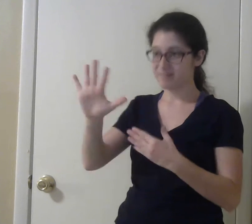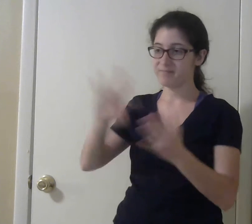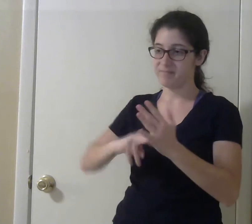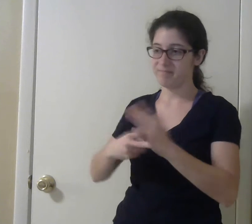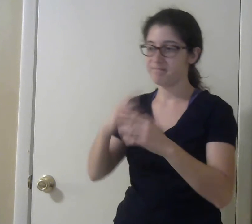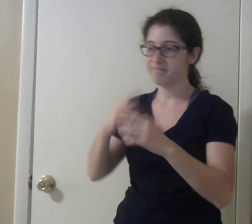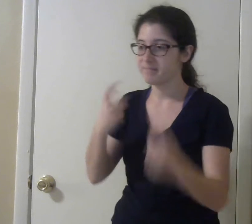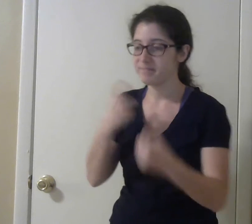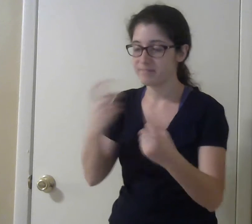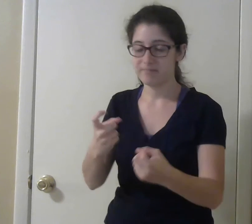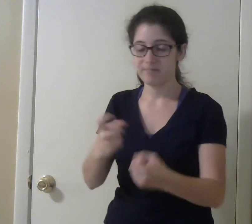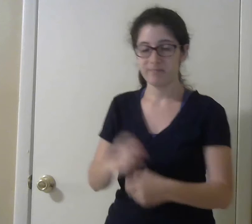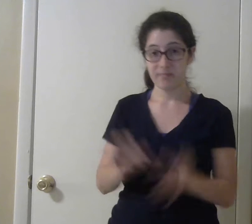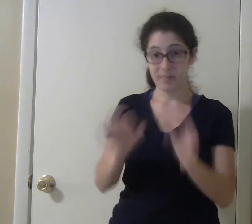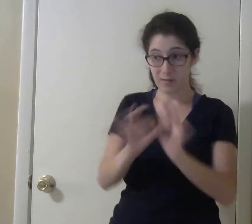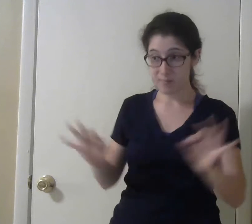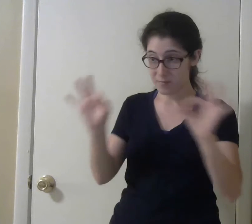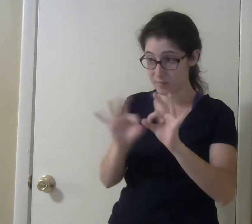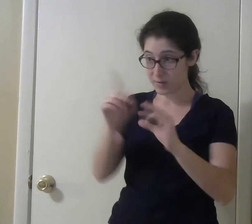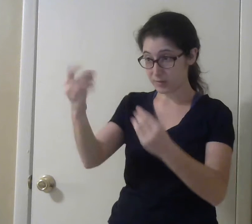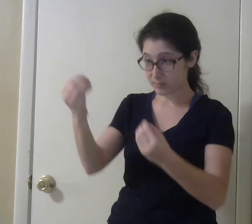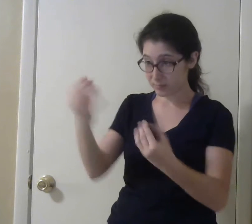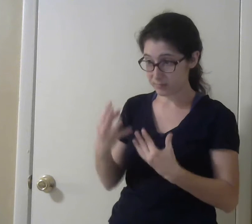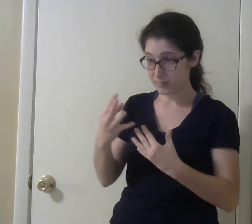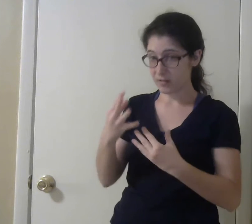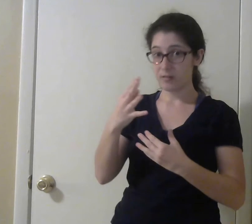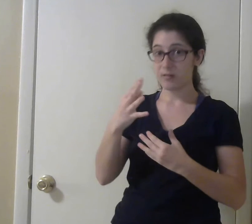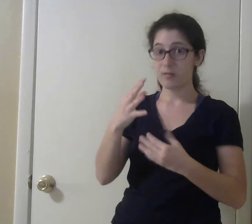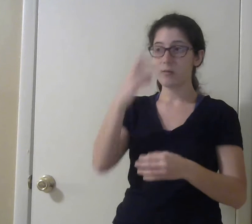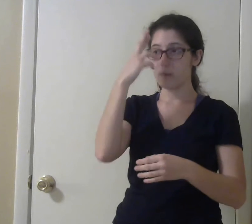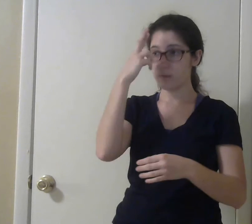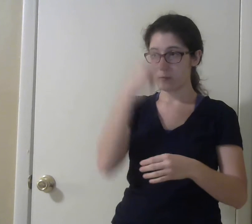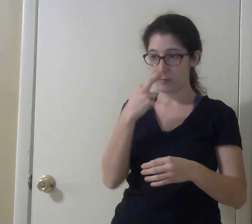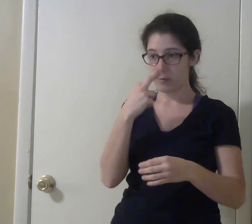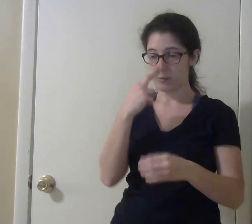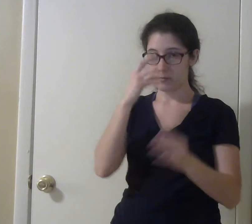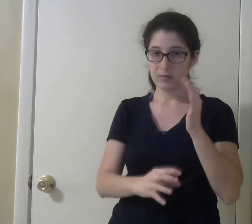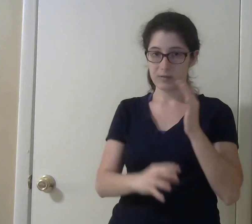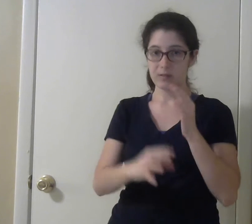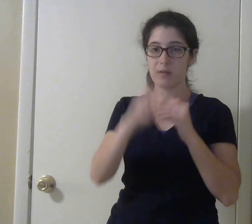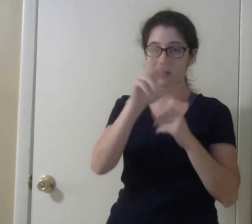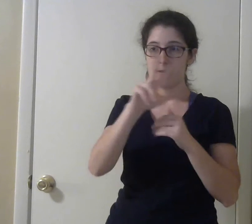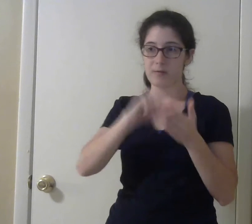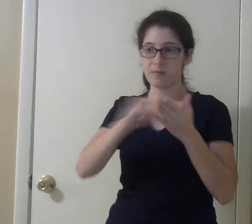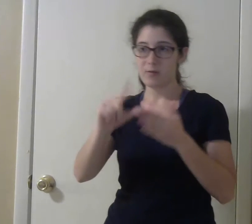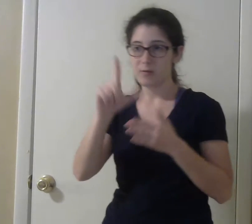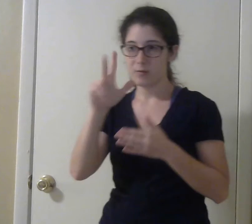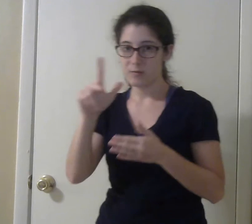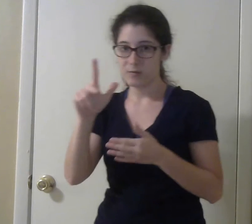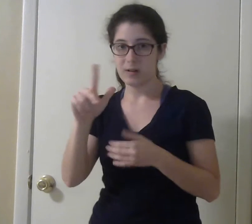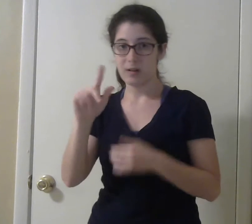Romans 3:23, all have sinned and fall short of the glory of God. So